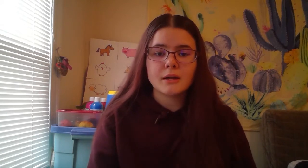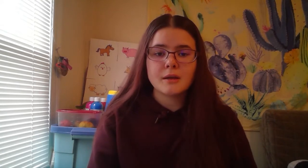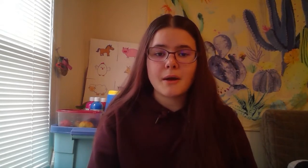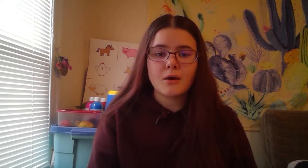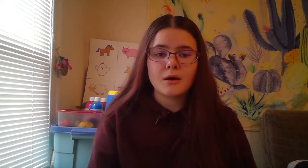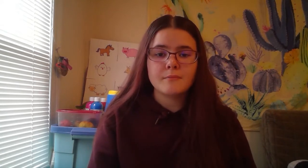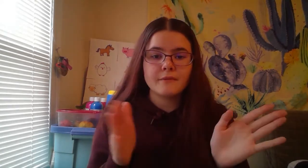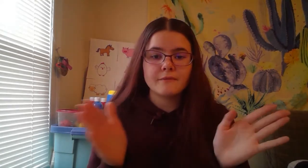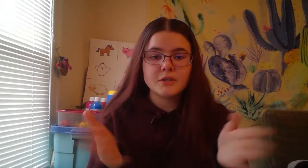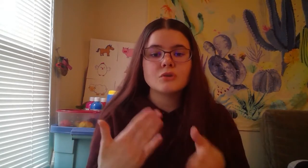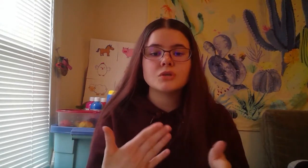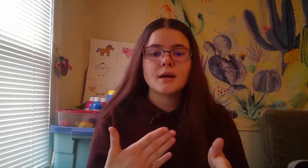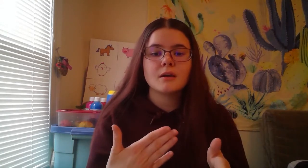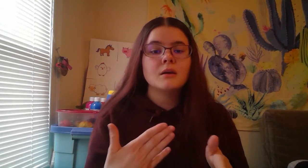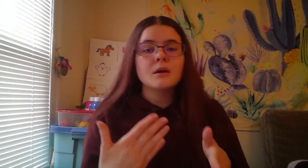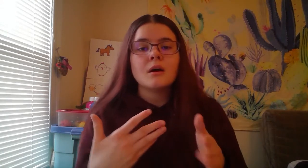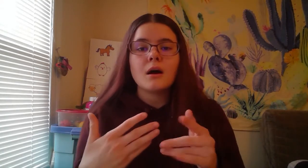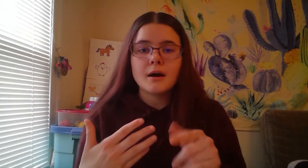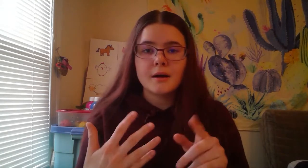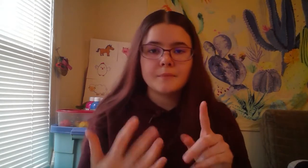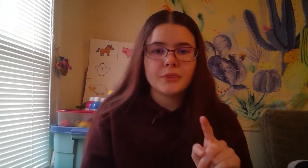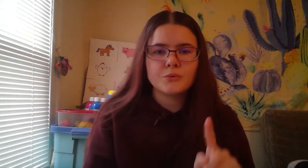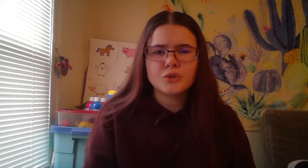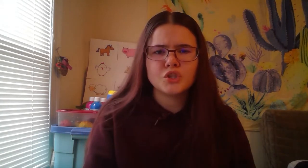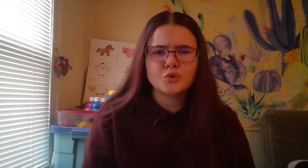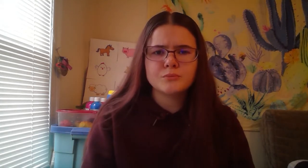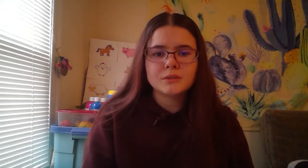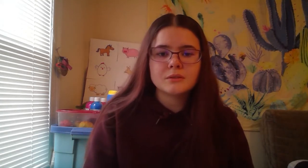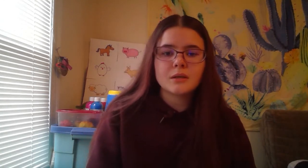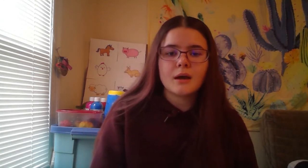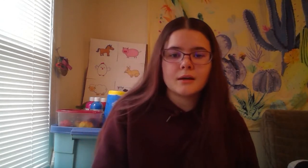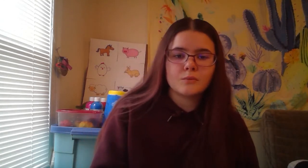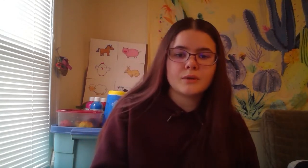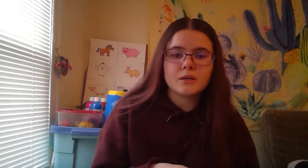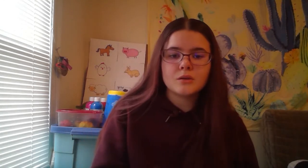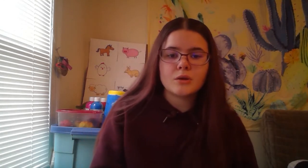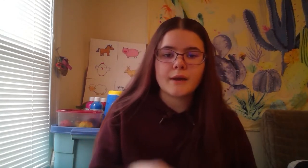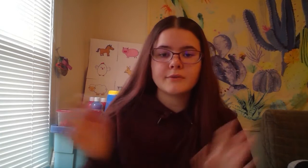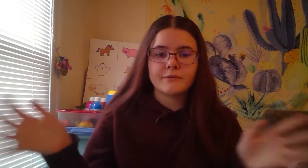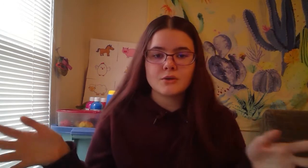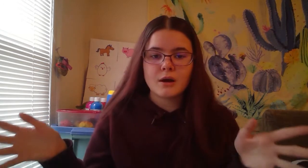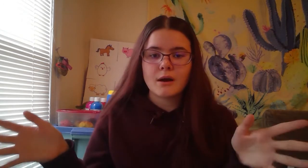talking about video chat through Zoom. We have to figure out how